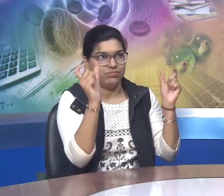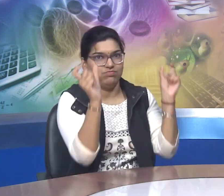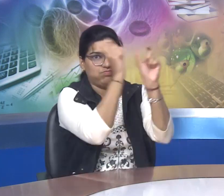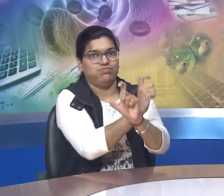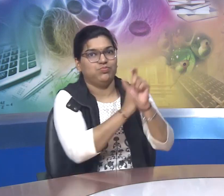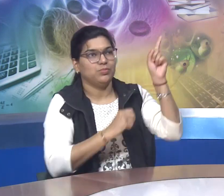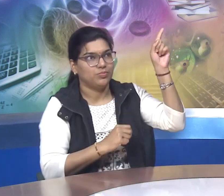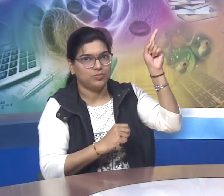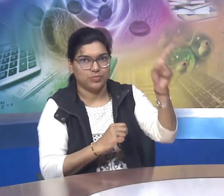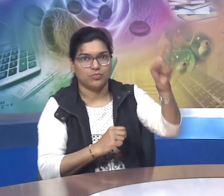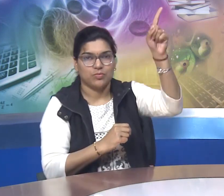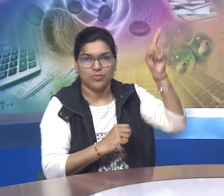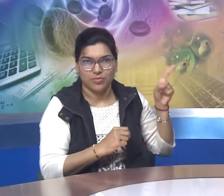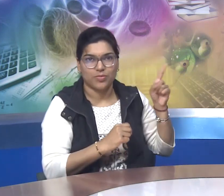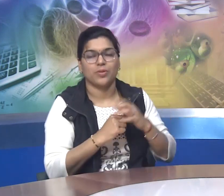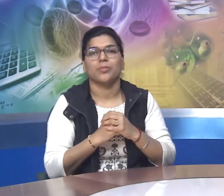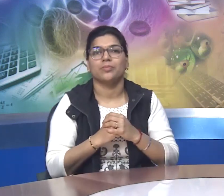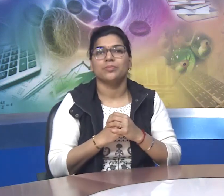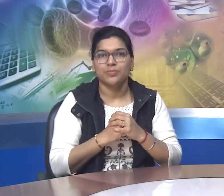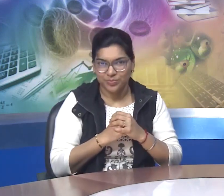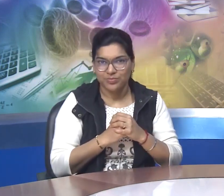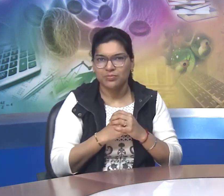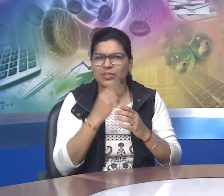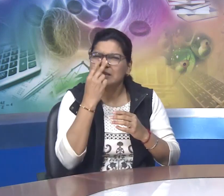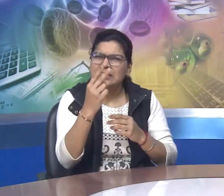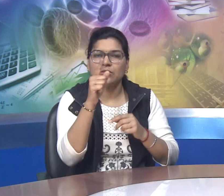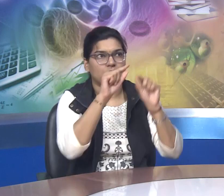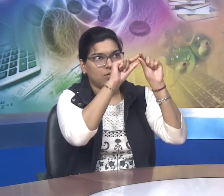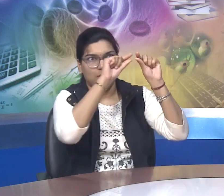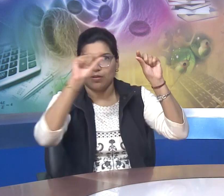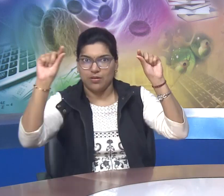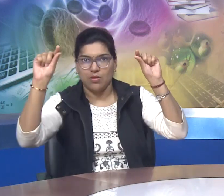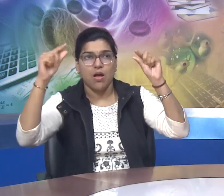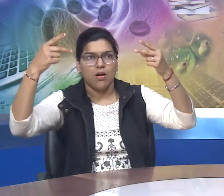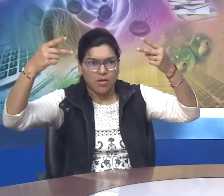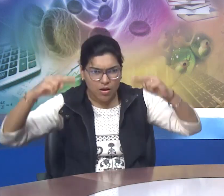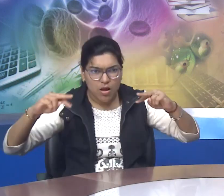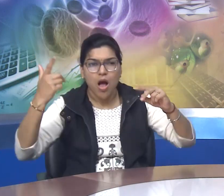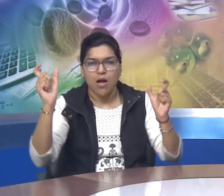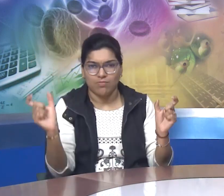As you can see, the subject becomes object and the object becomes